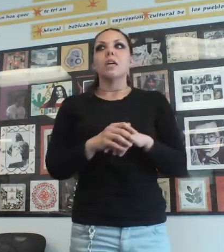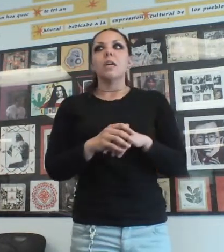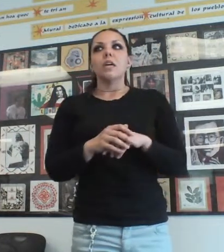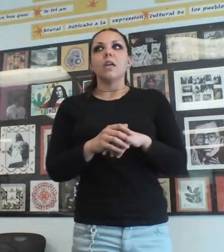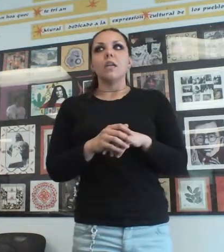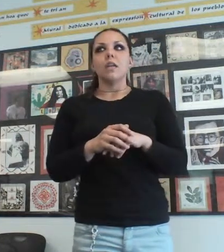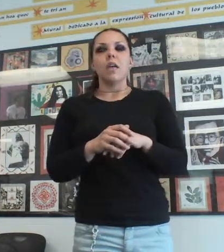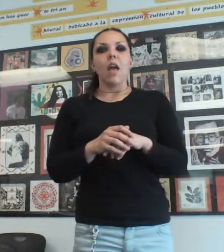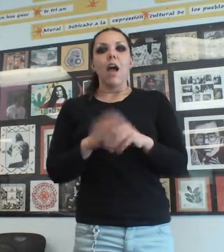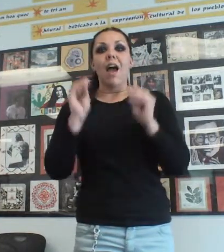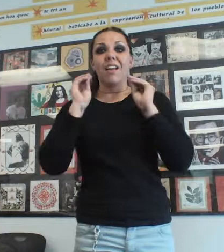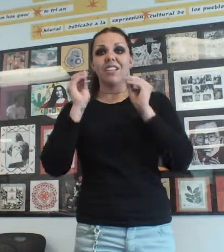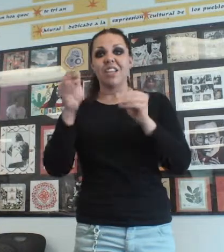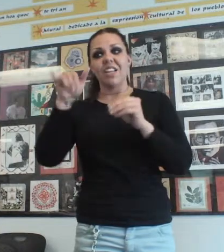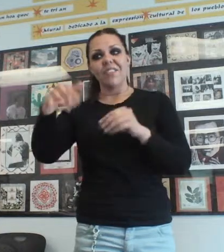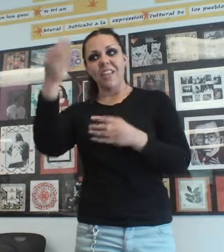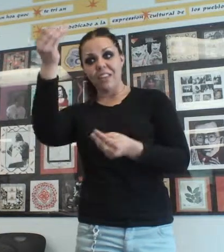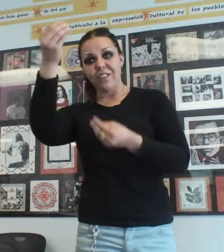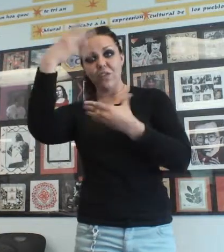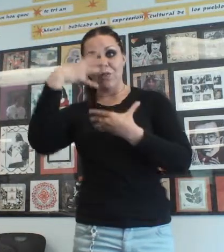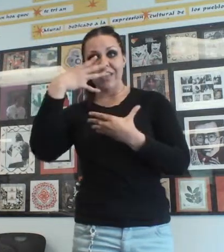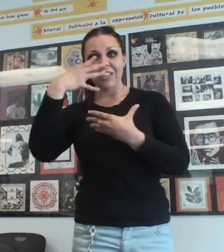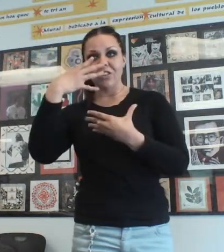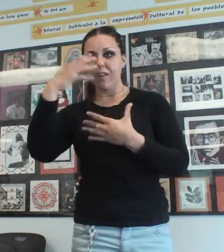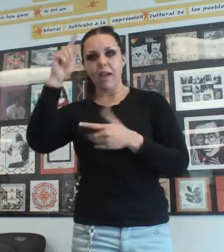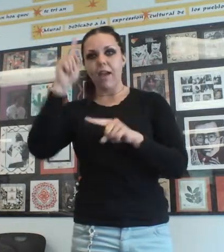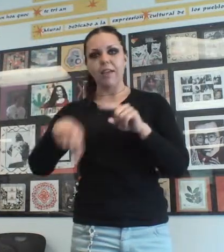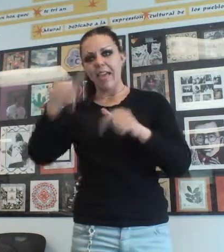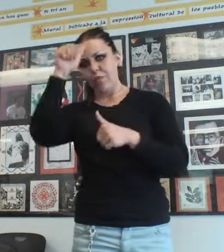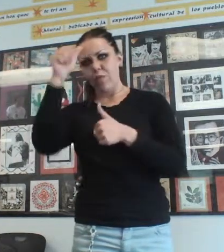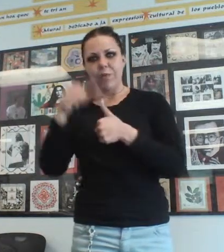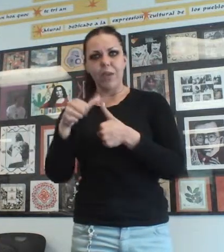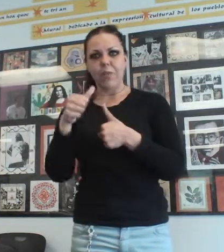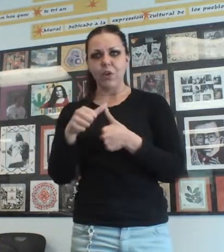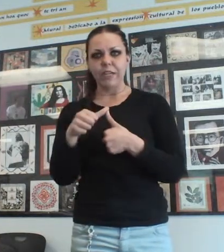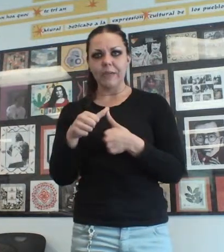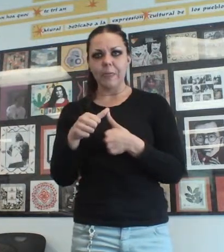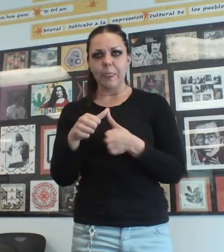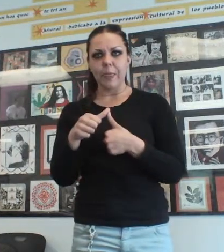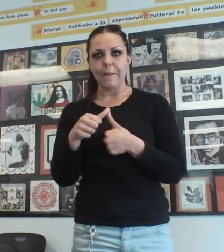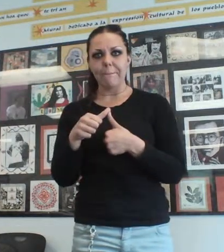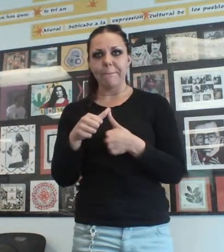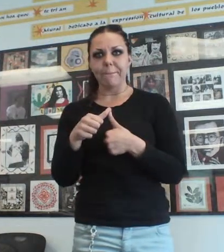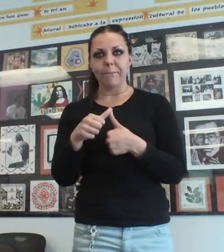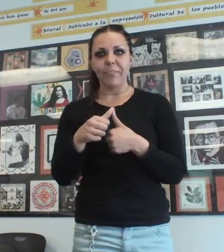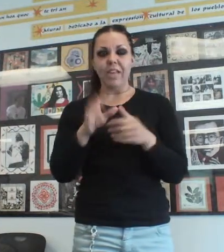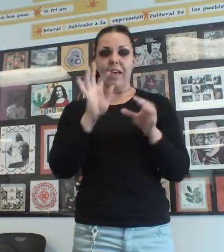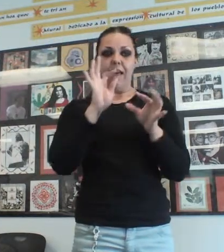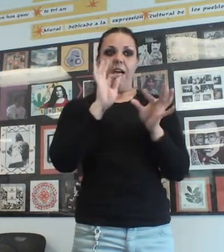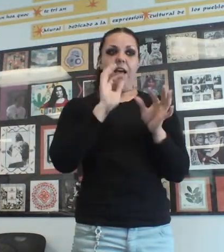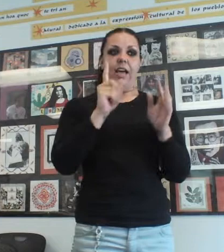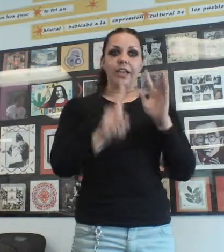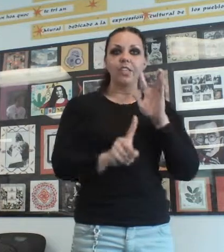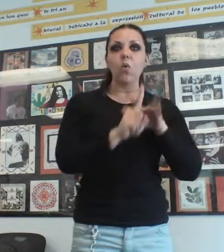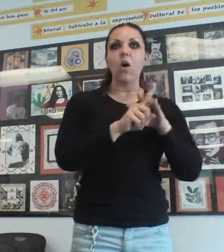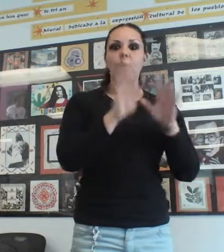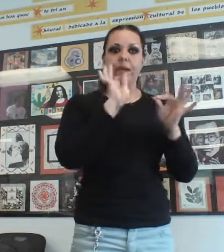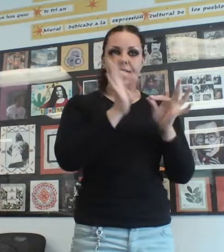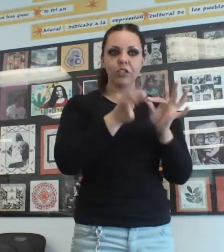stuff into my long-term memory. It comes in, I interpret it, things are going great, I drive home, I don't remember the details. Because I'm not holding on